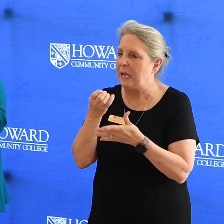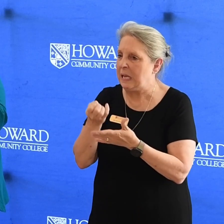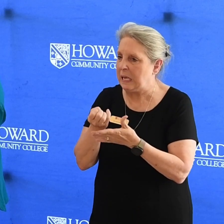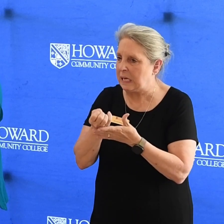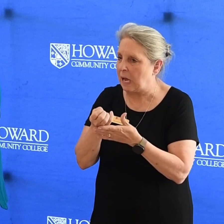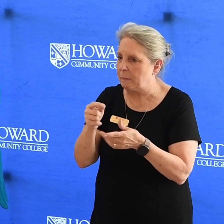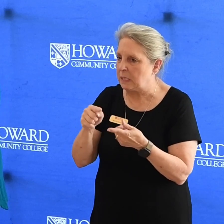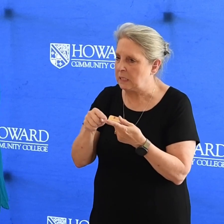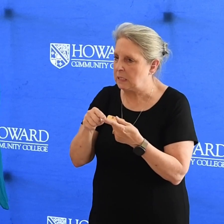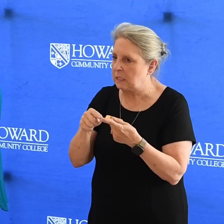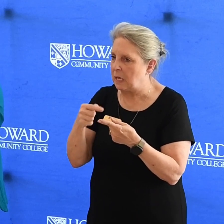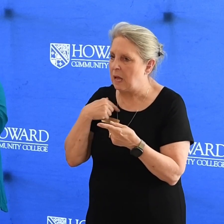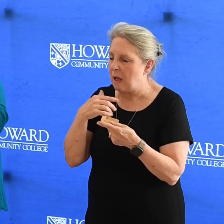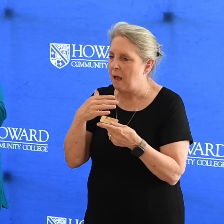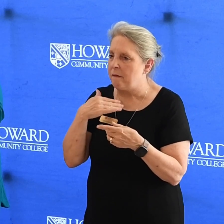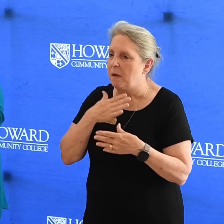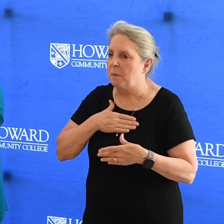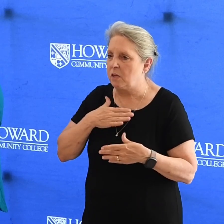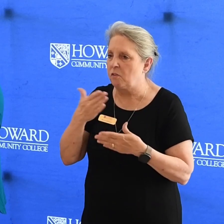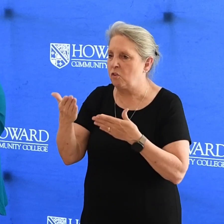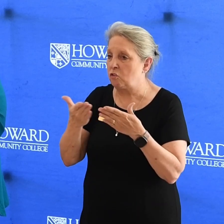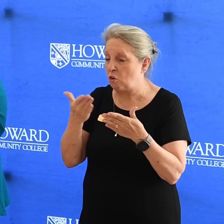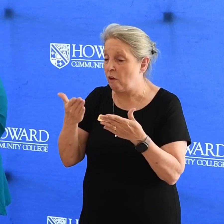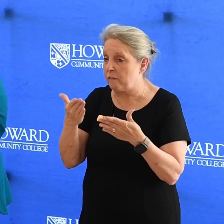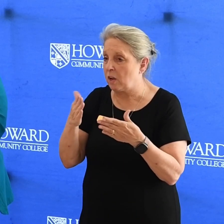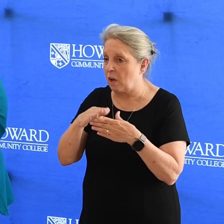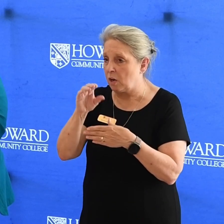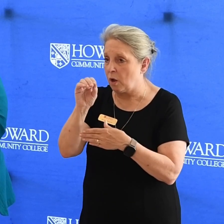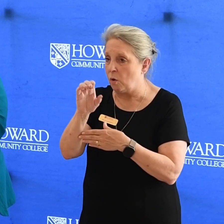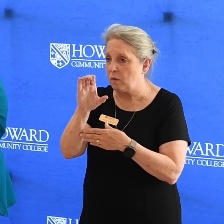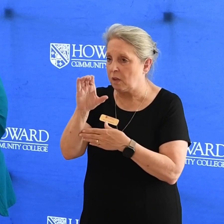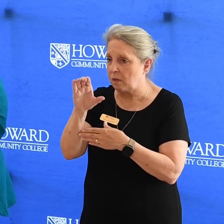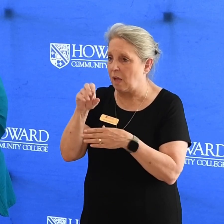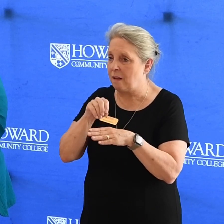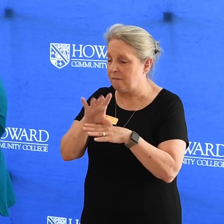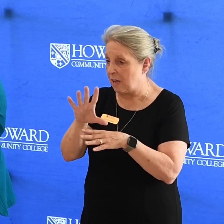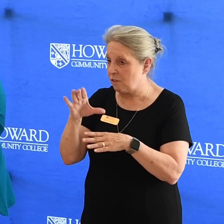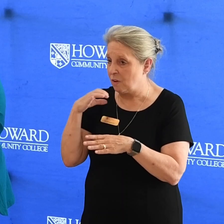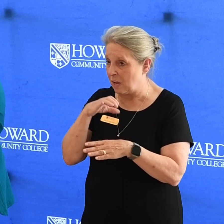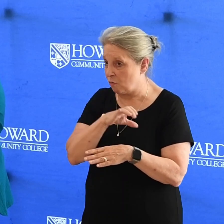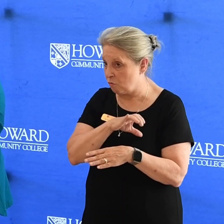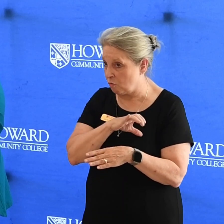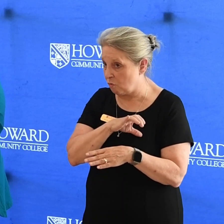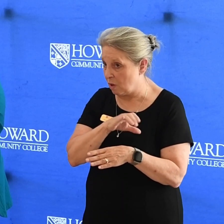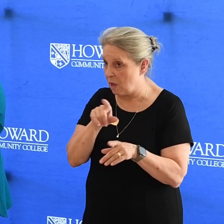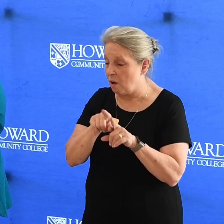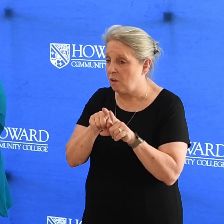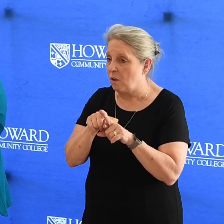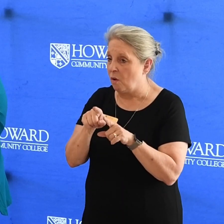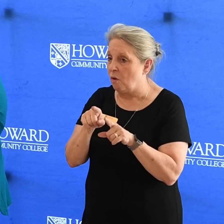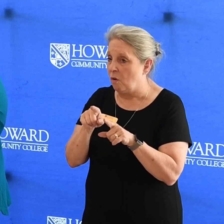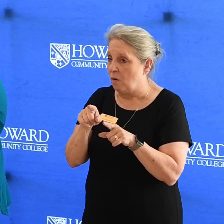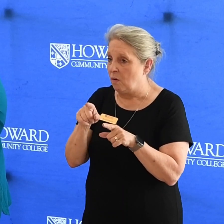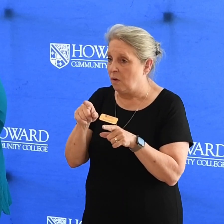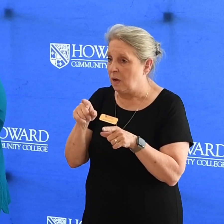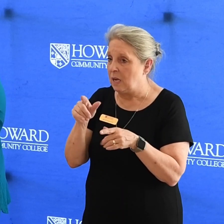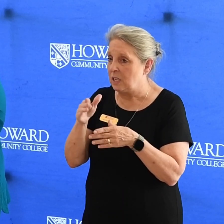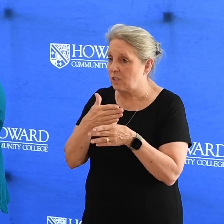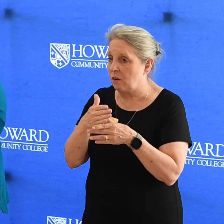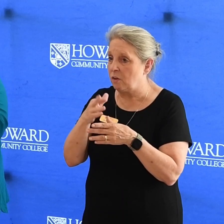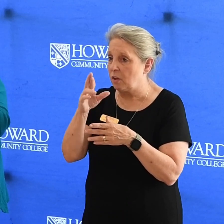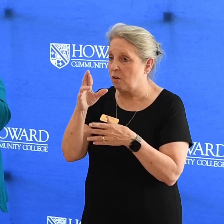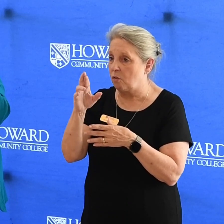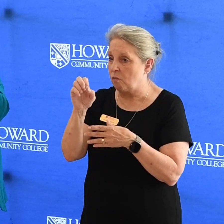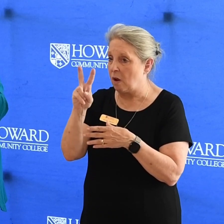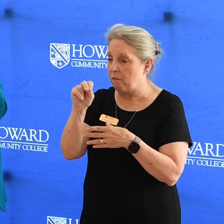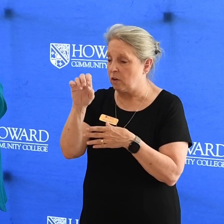So I have the pleasure of serving on OCC's advisory council. I also have the pleasure of chairing the